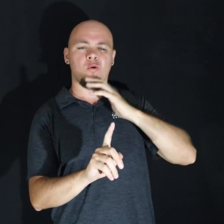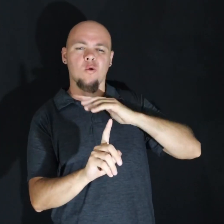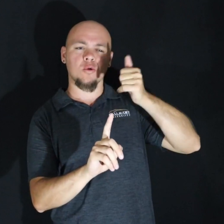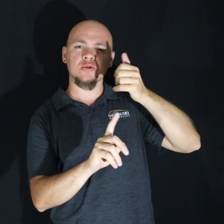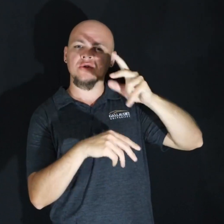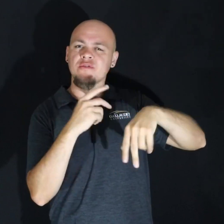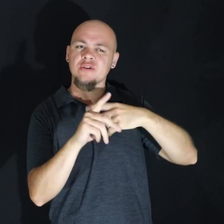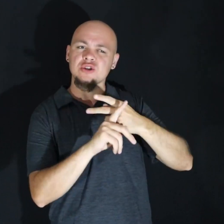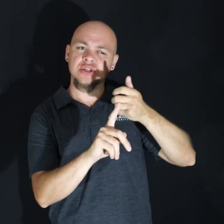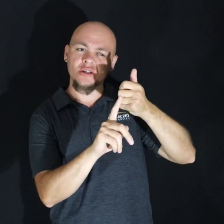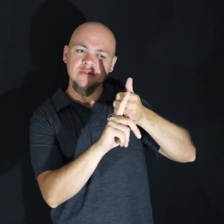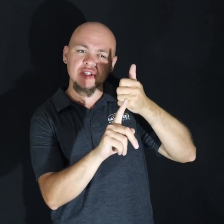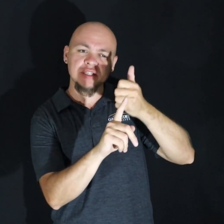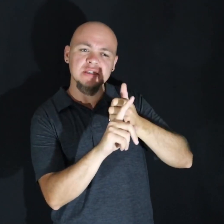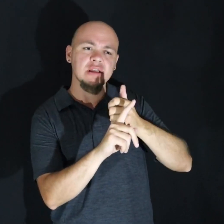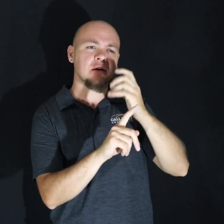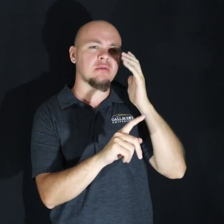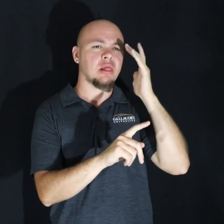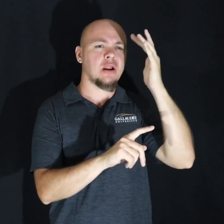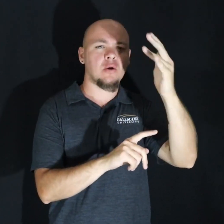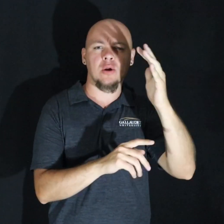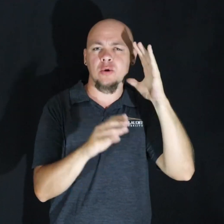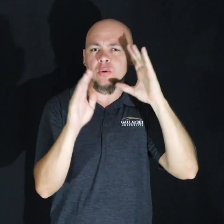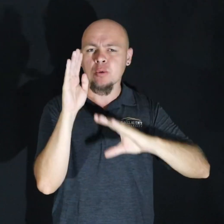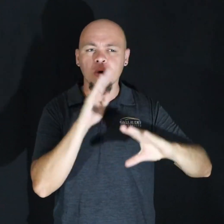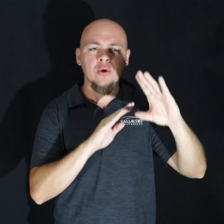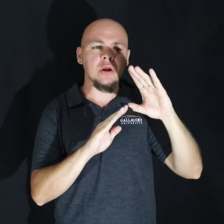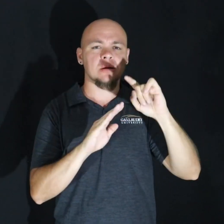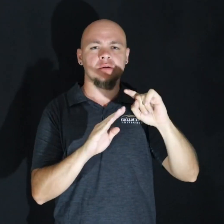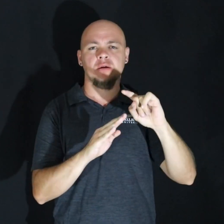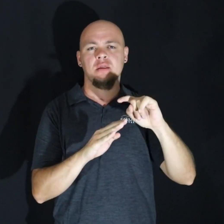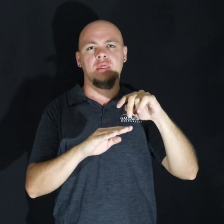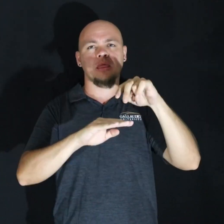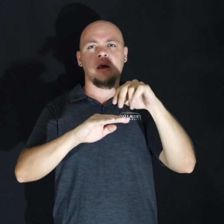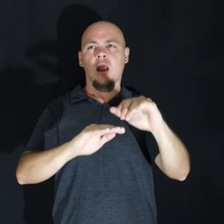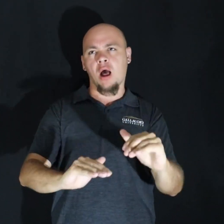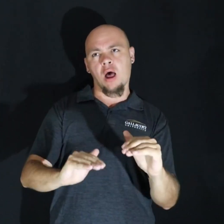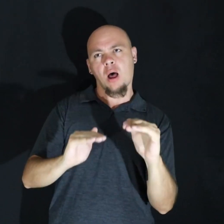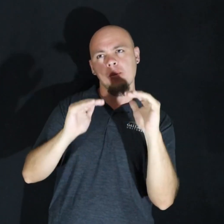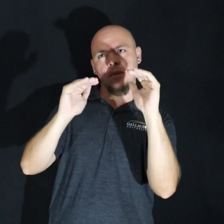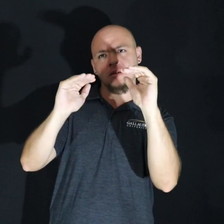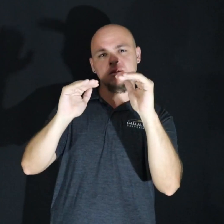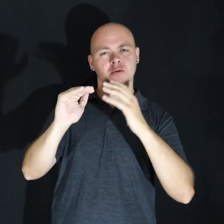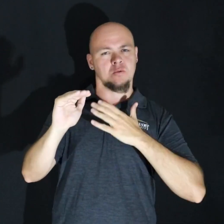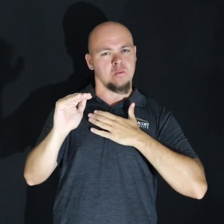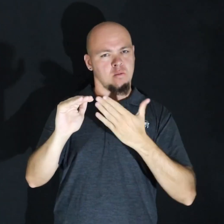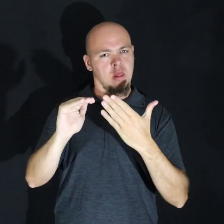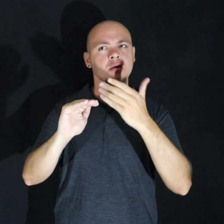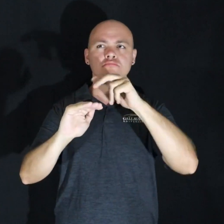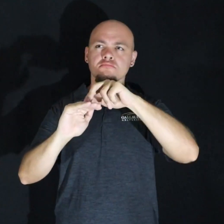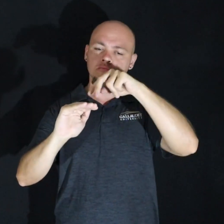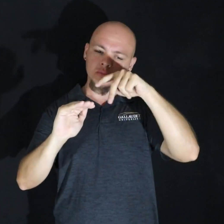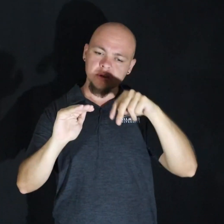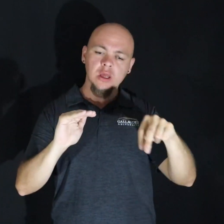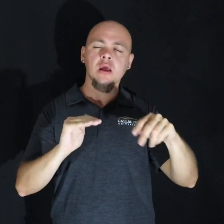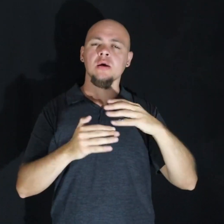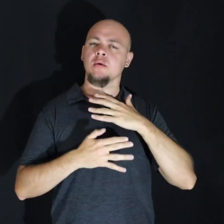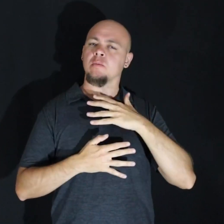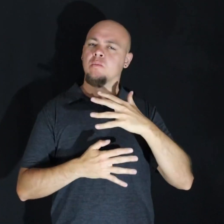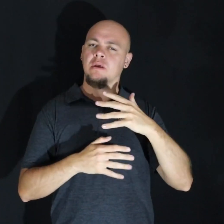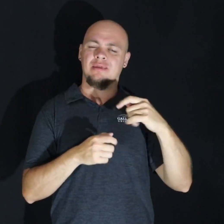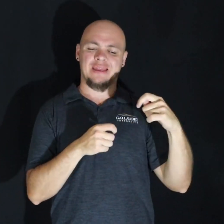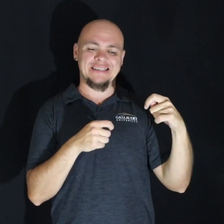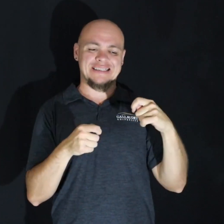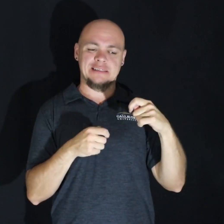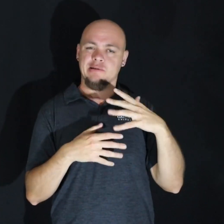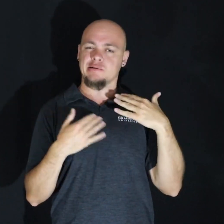to worry about. You are welcome to step off of the pedestal they have placed you on. Breathe, release the tension